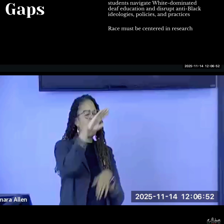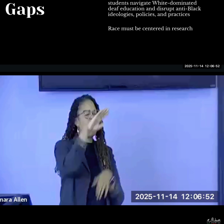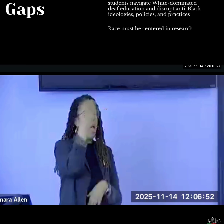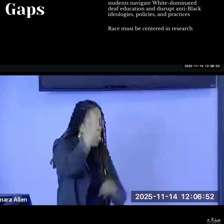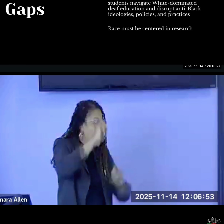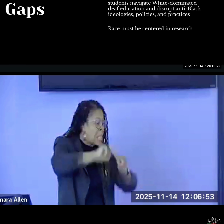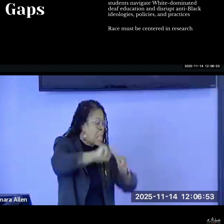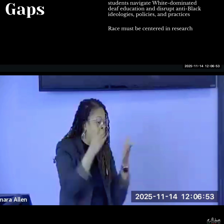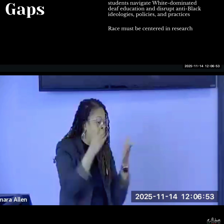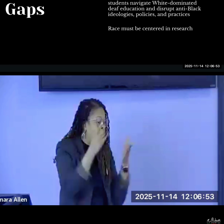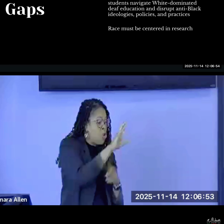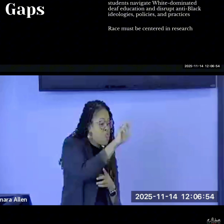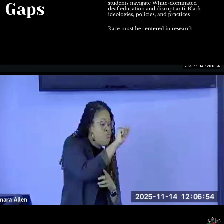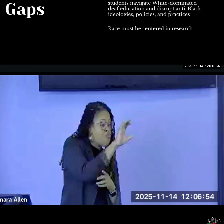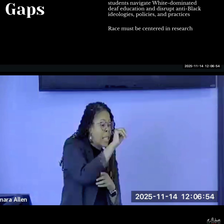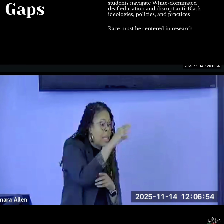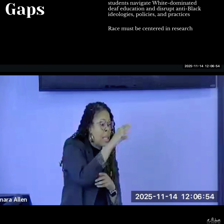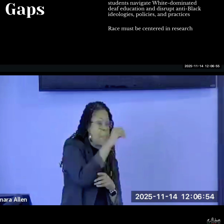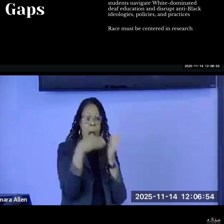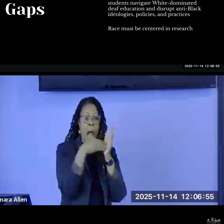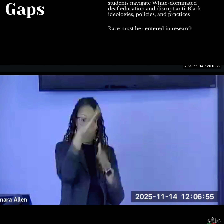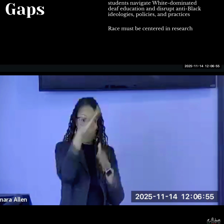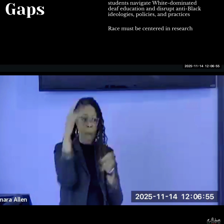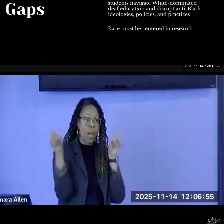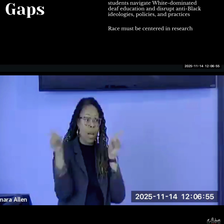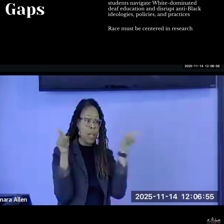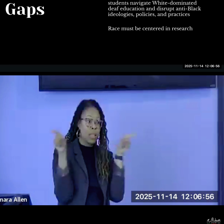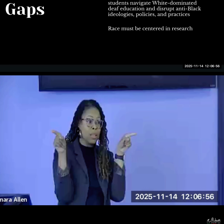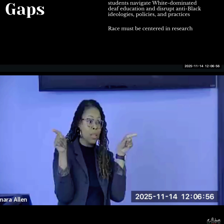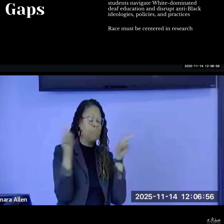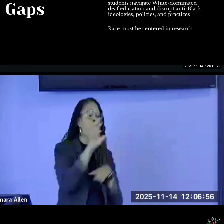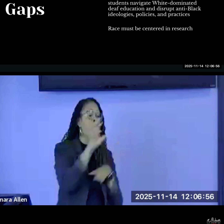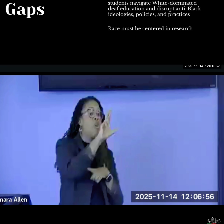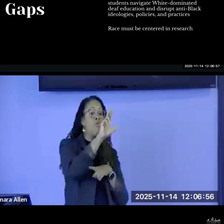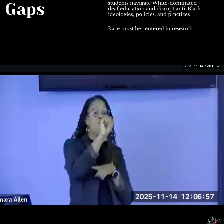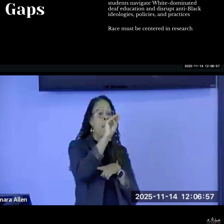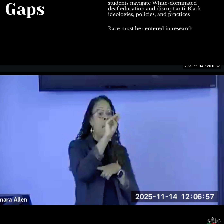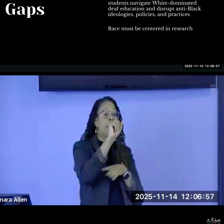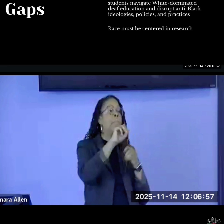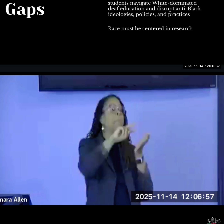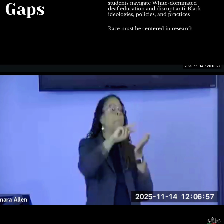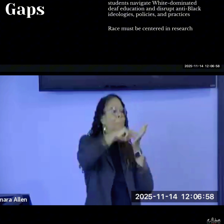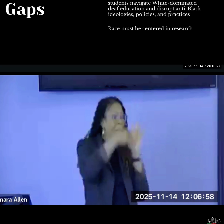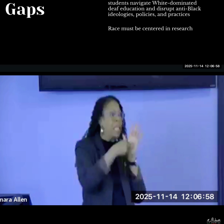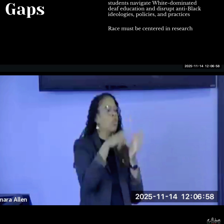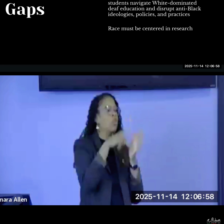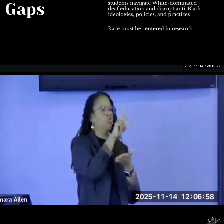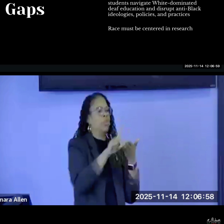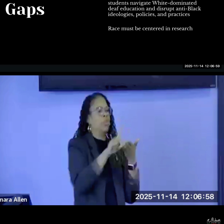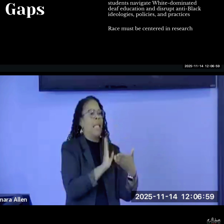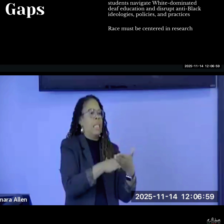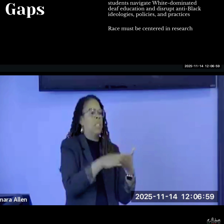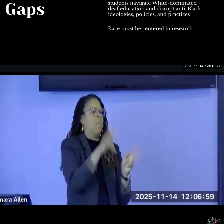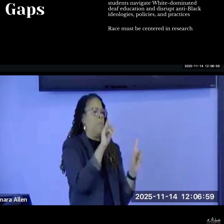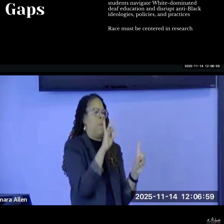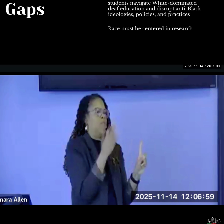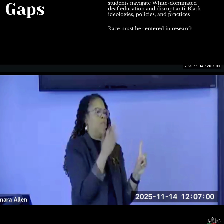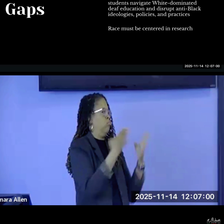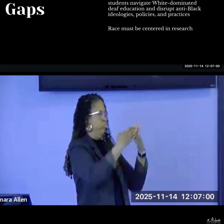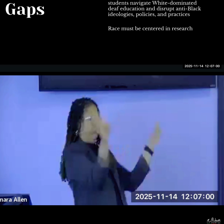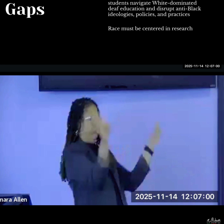on anti-Blackness. And before I begin, I wanted to ask if you are aware of the difference between racism